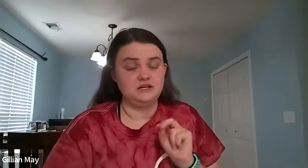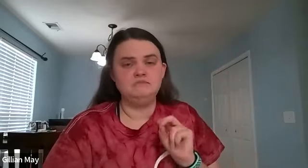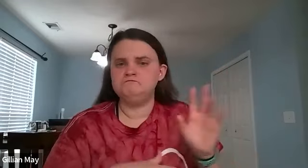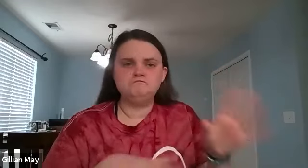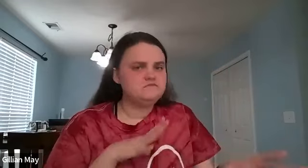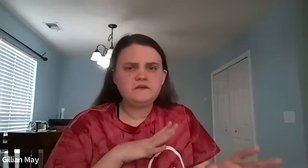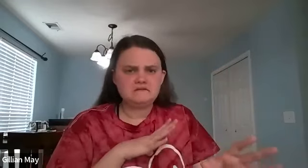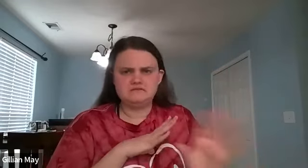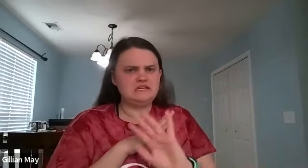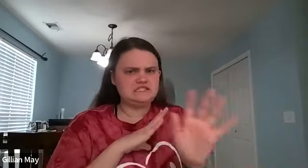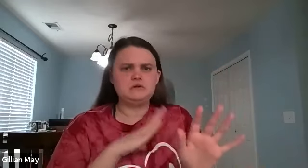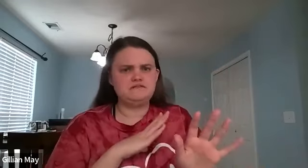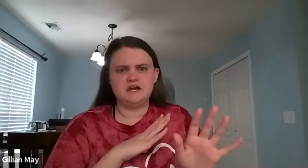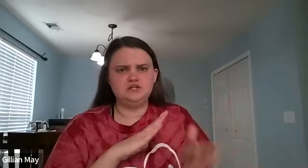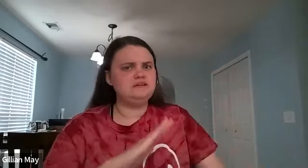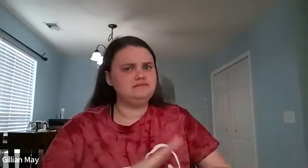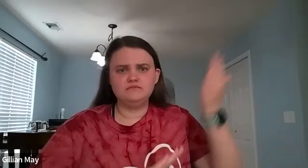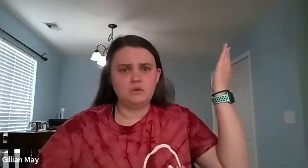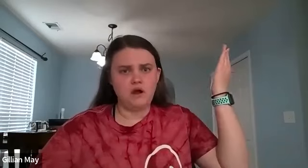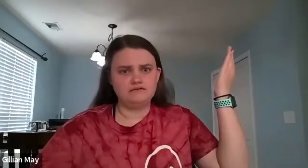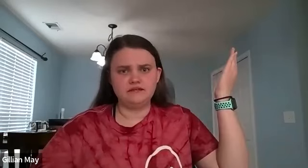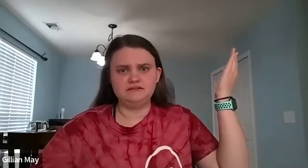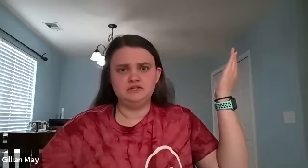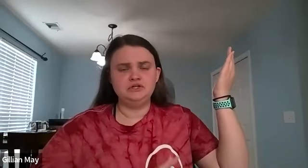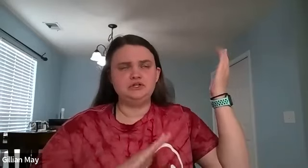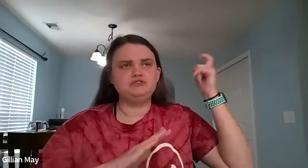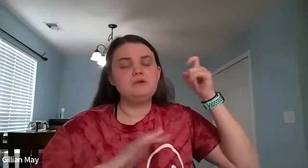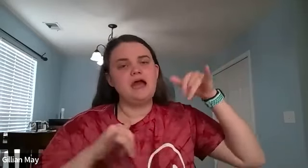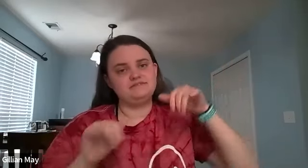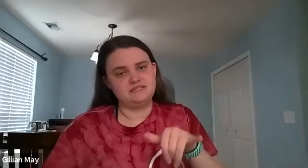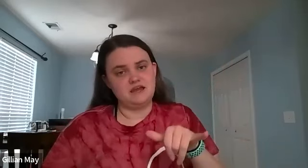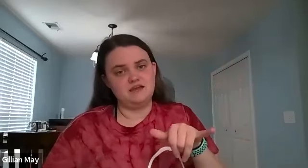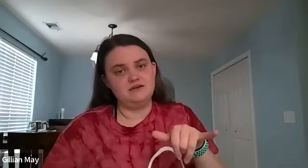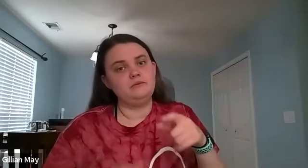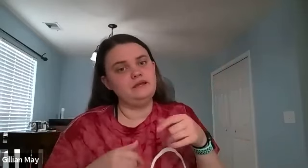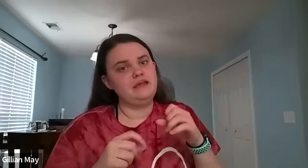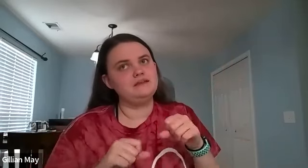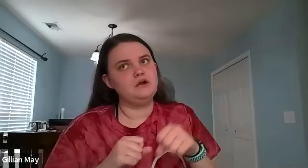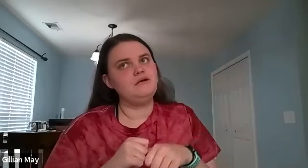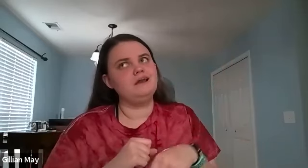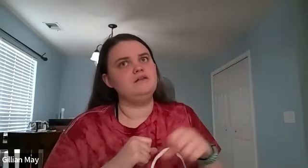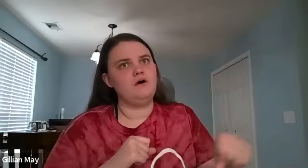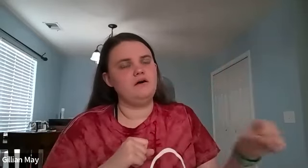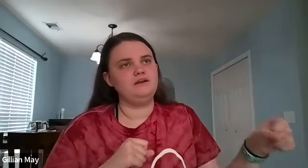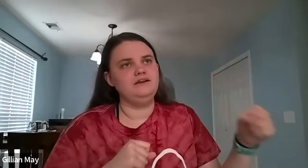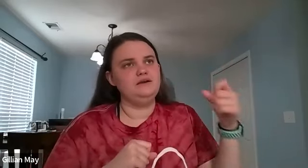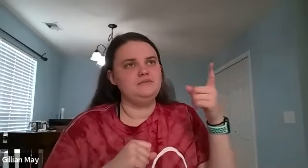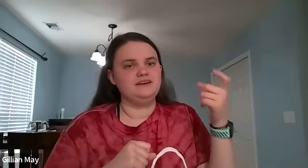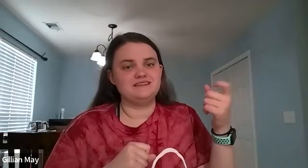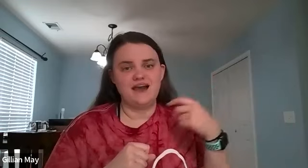6:30. Like it's totally fine. You can go off. Like you don't have to stay. We can go kind of long because